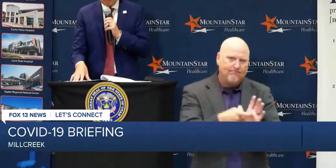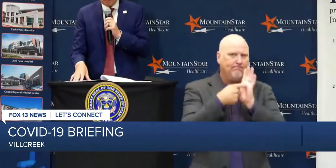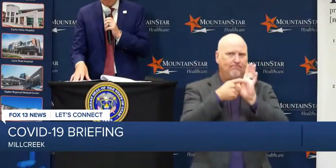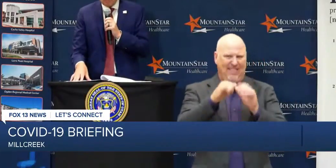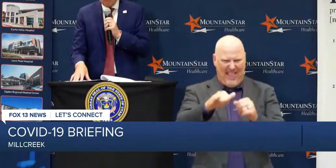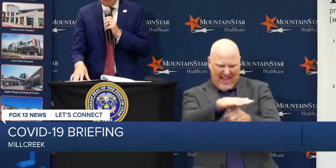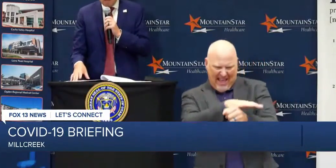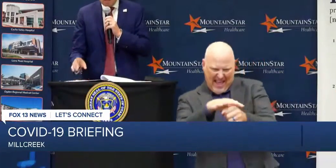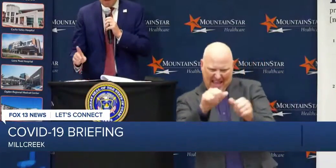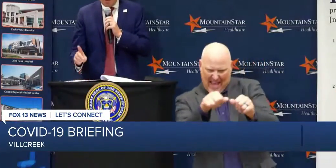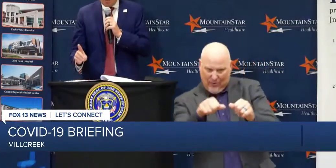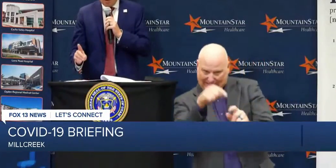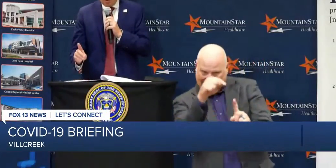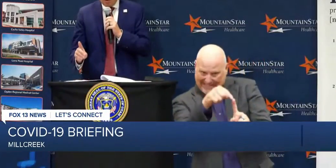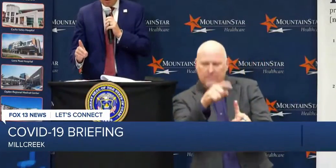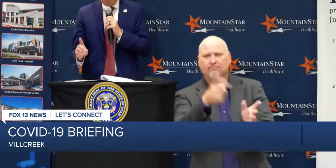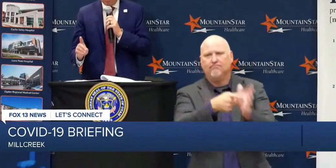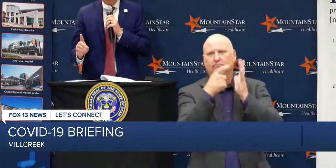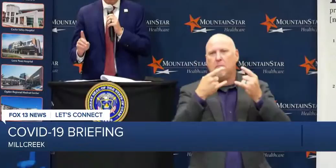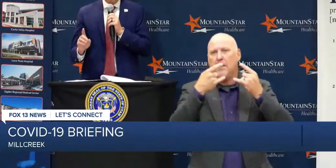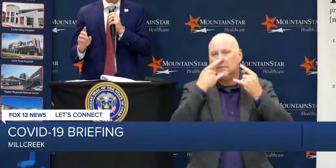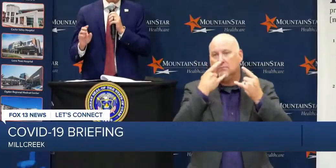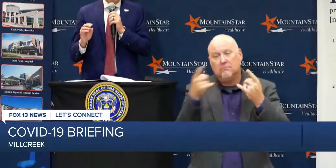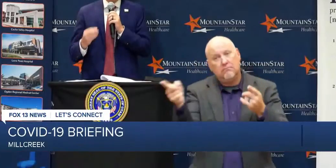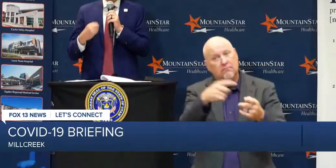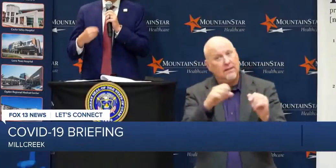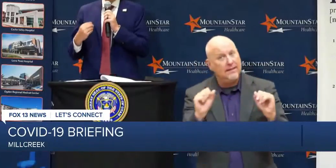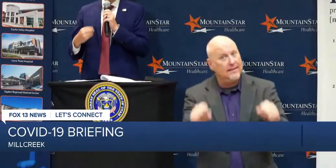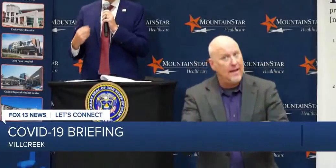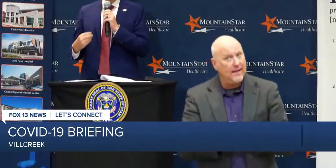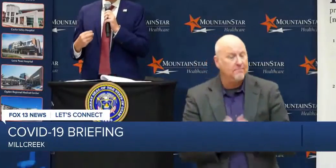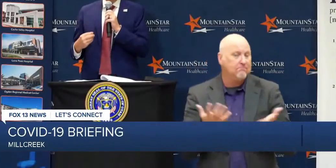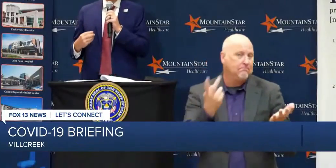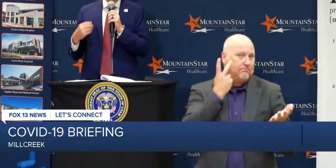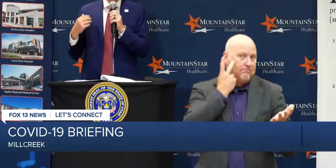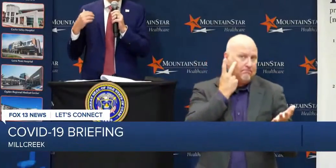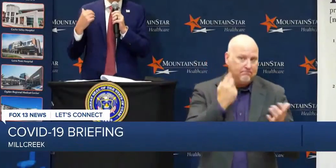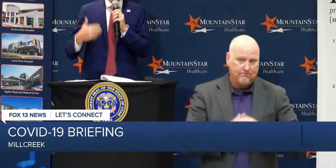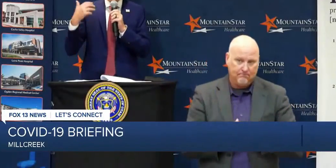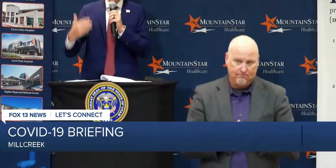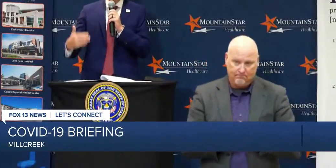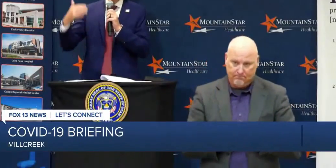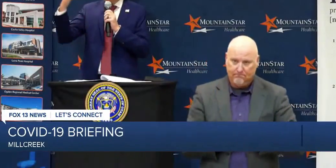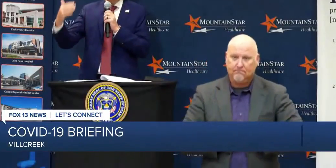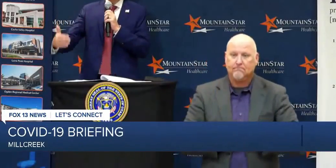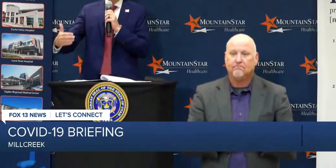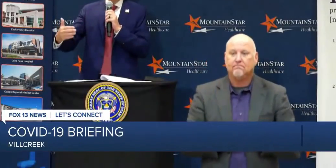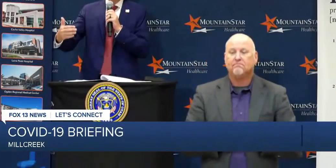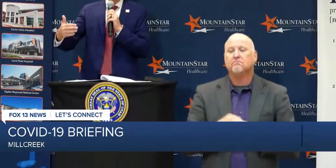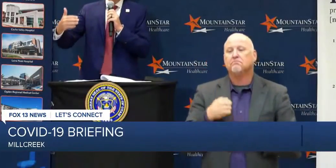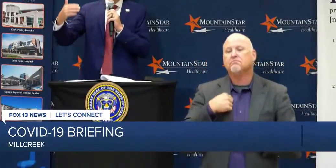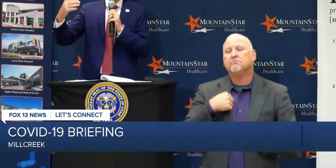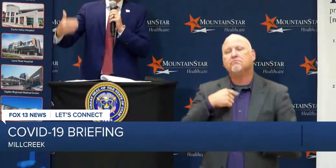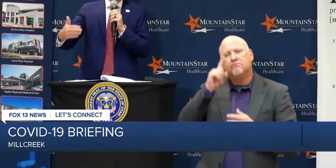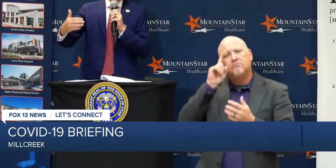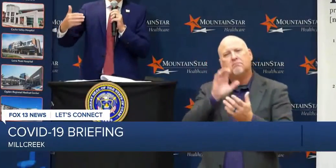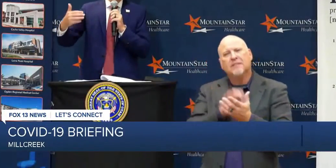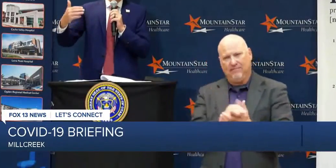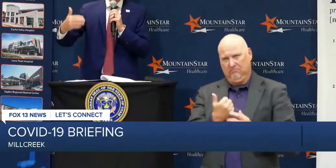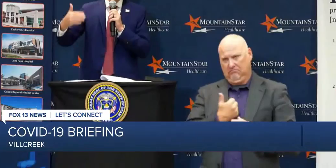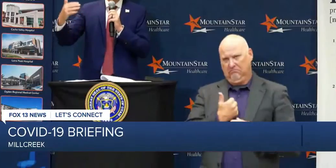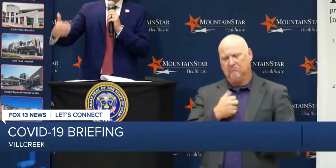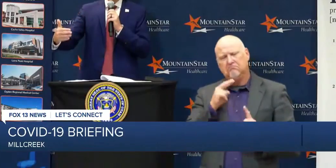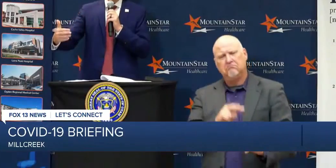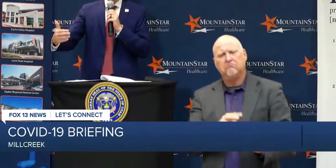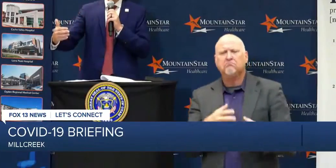mandates. Now, I believe it's important. We have a solution